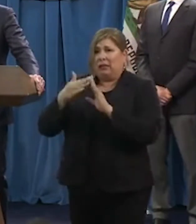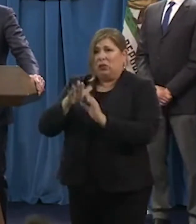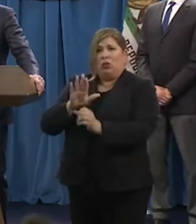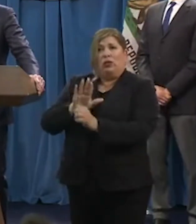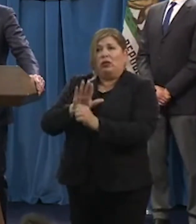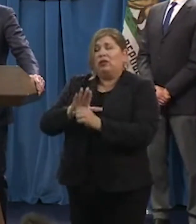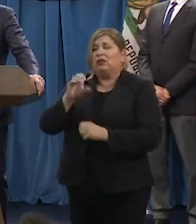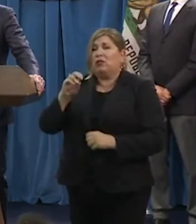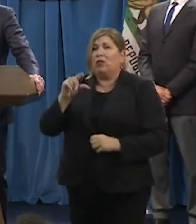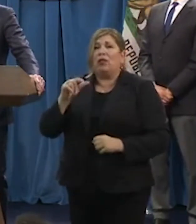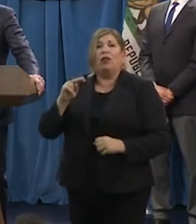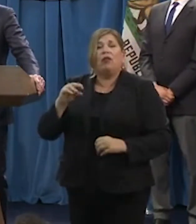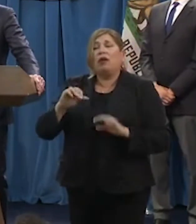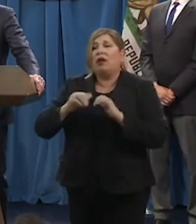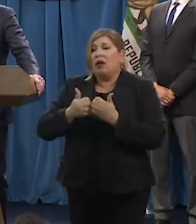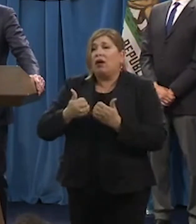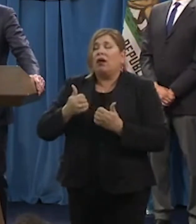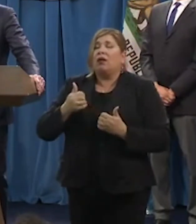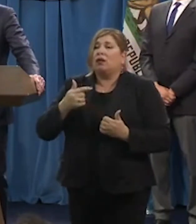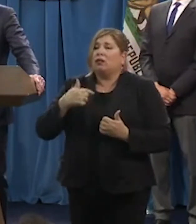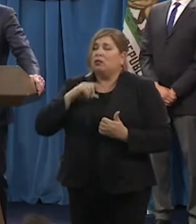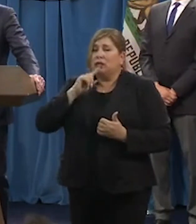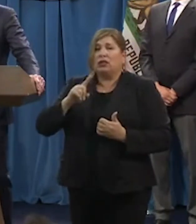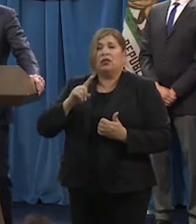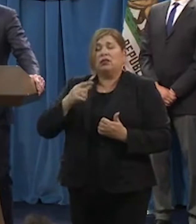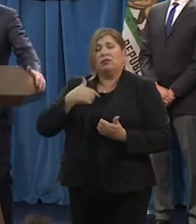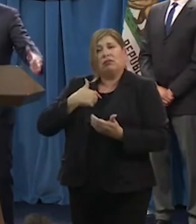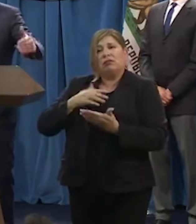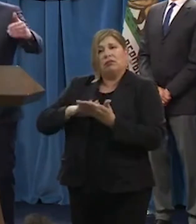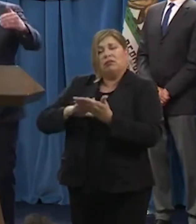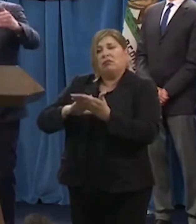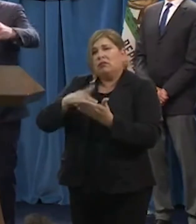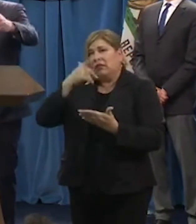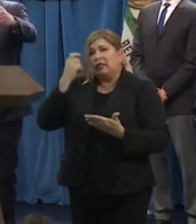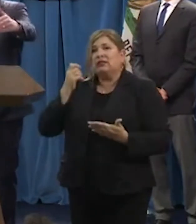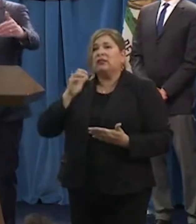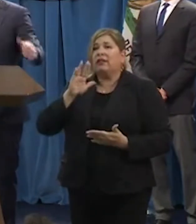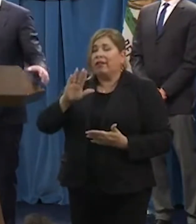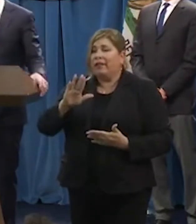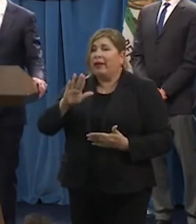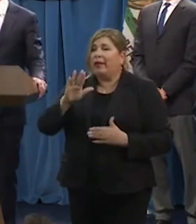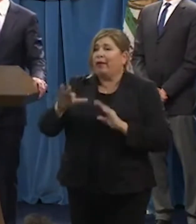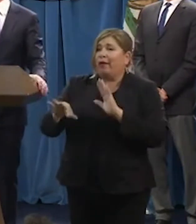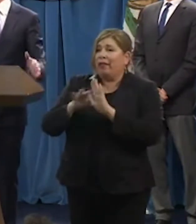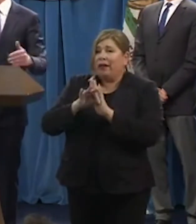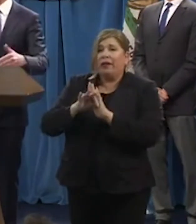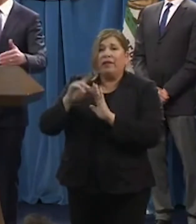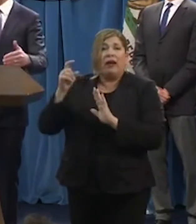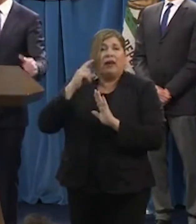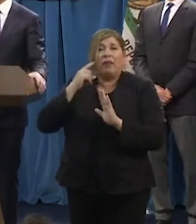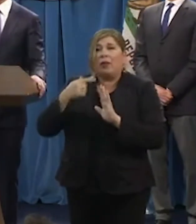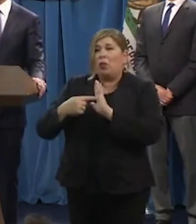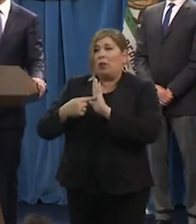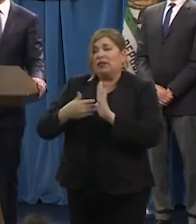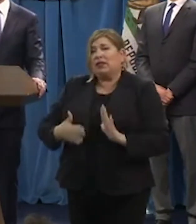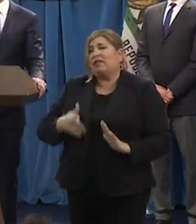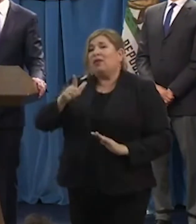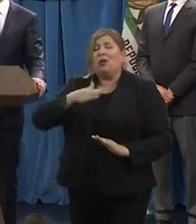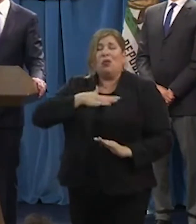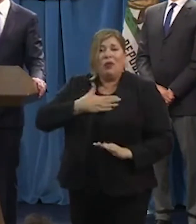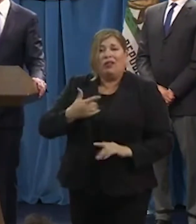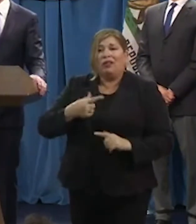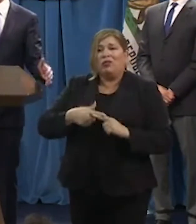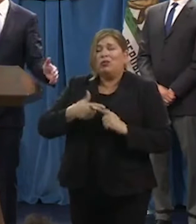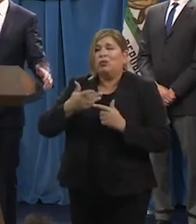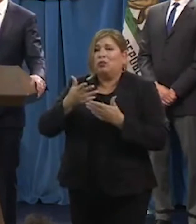and how complimented I am by their elected representation and their willingness to work